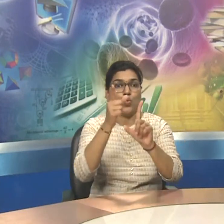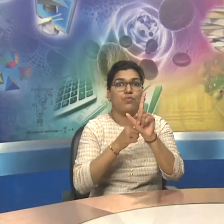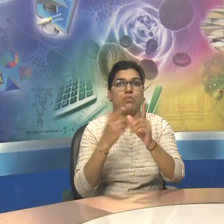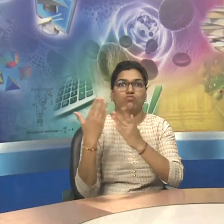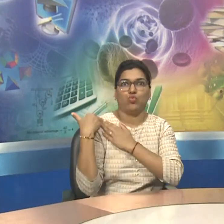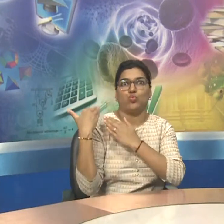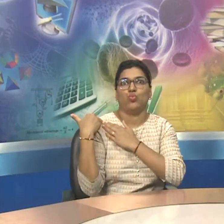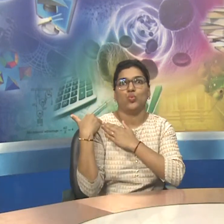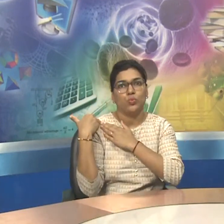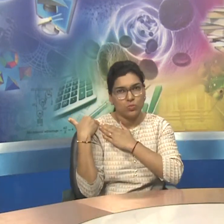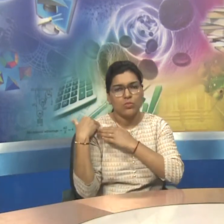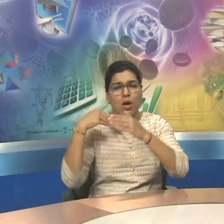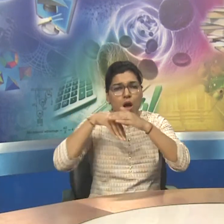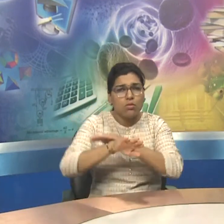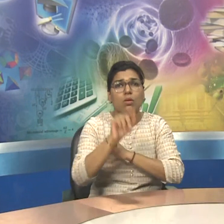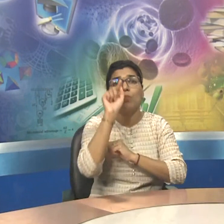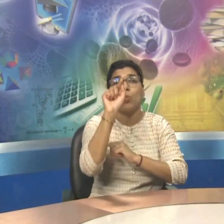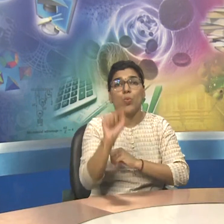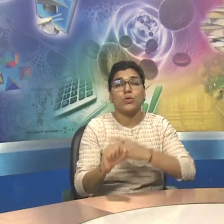Role of state.